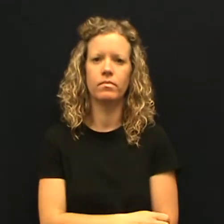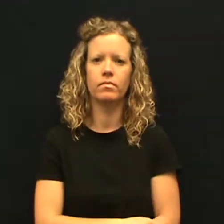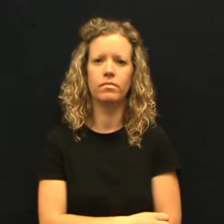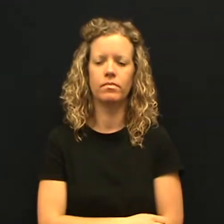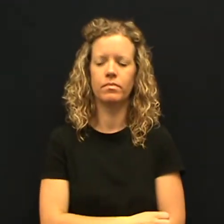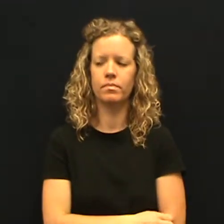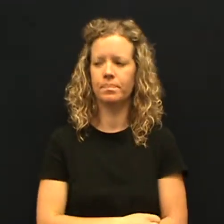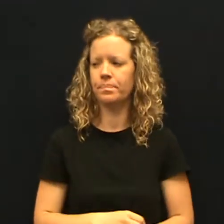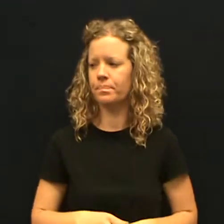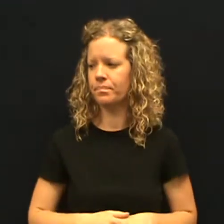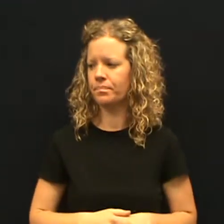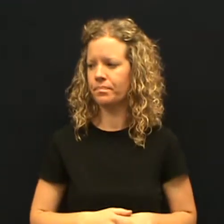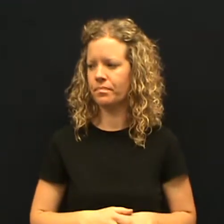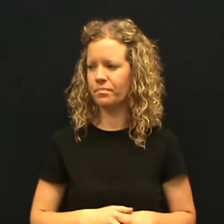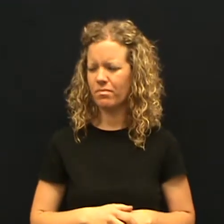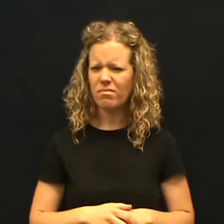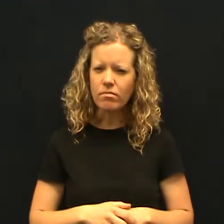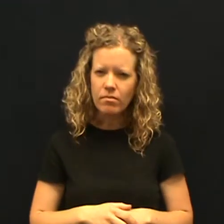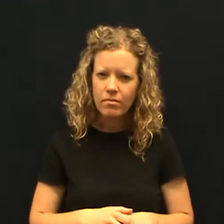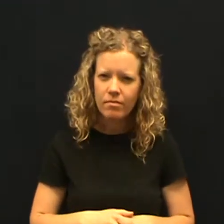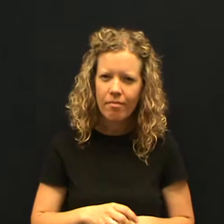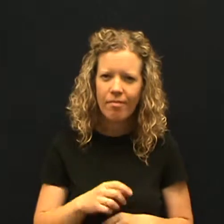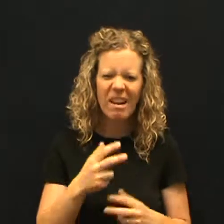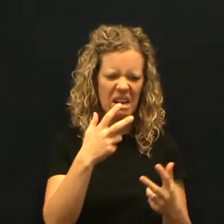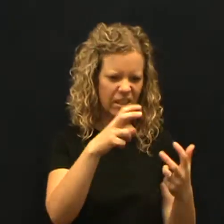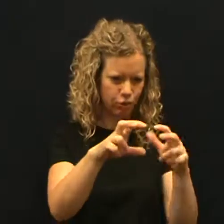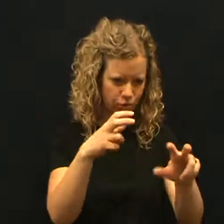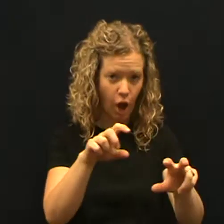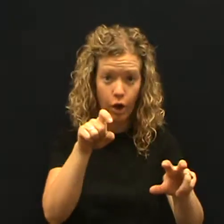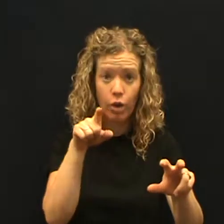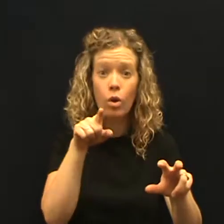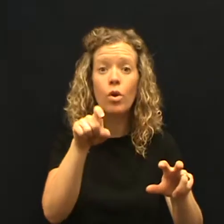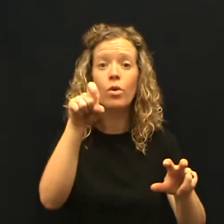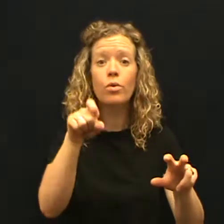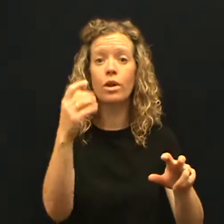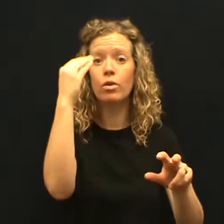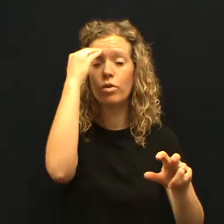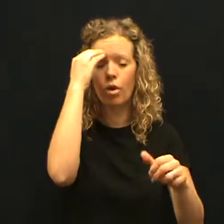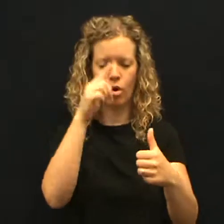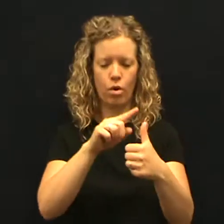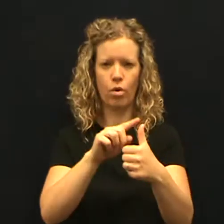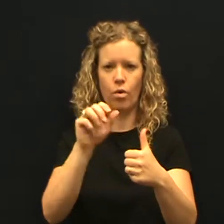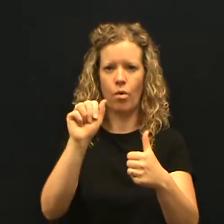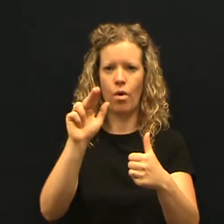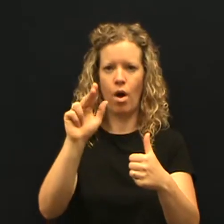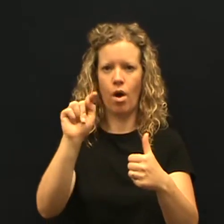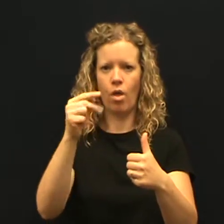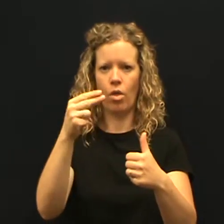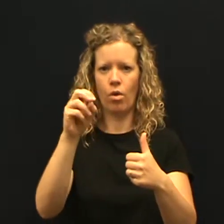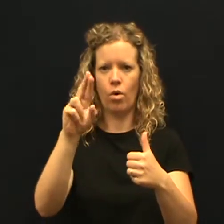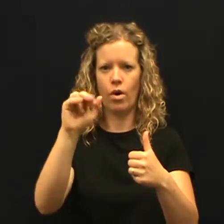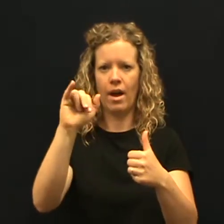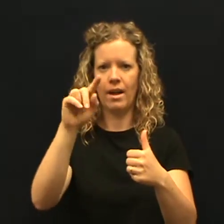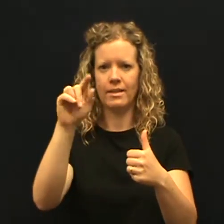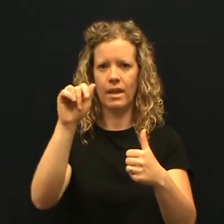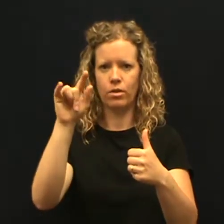So a few things we need to know about stock: authorization, issuance, and repurchase. When a company